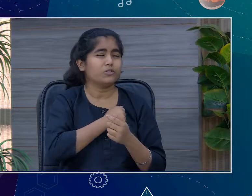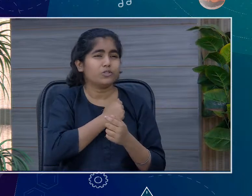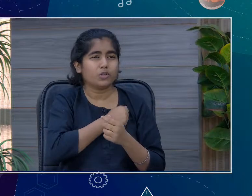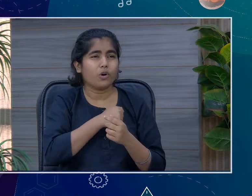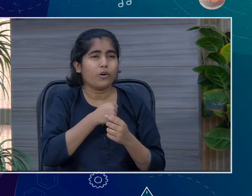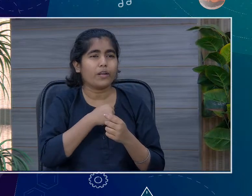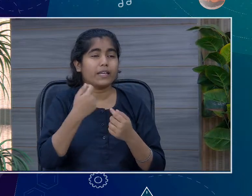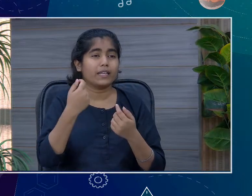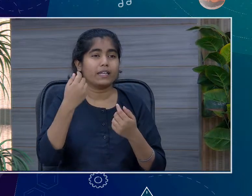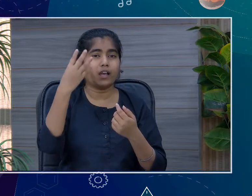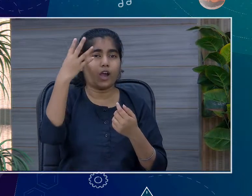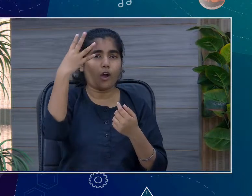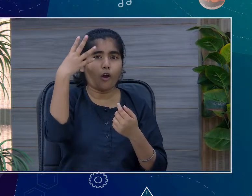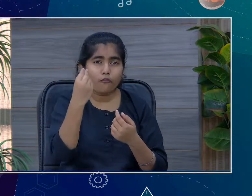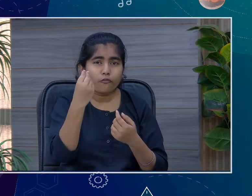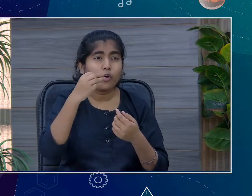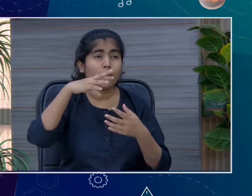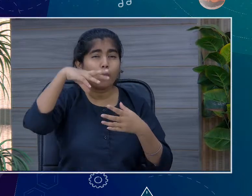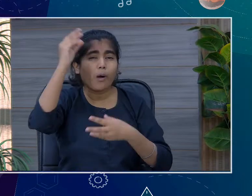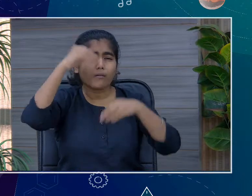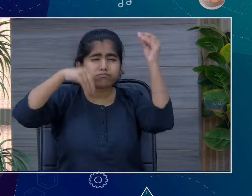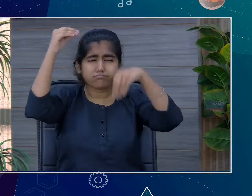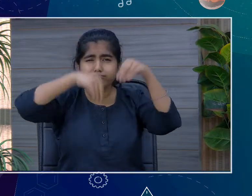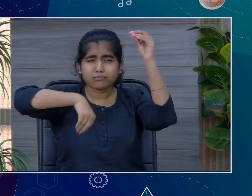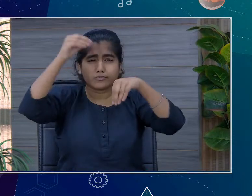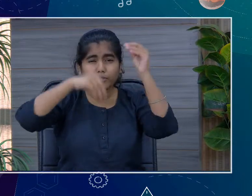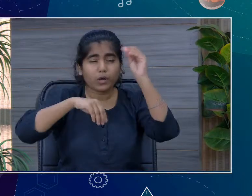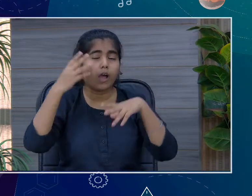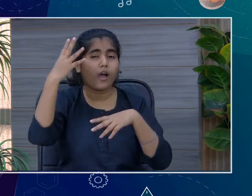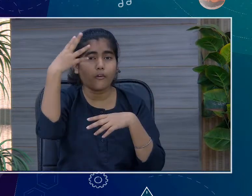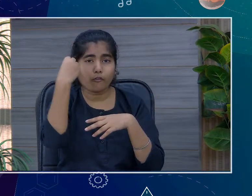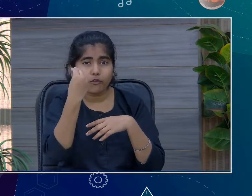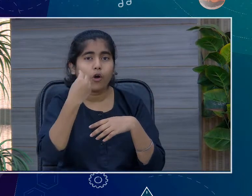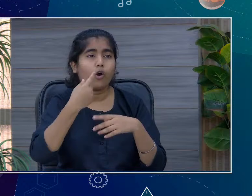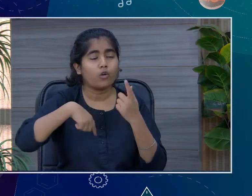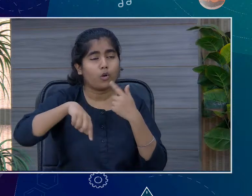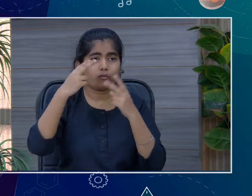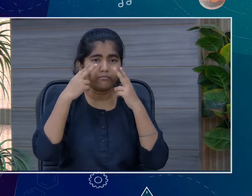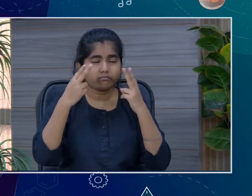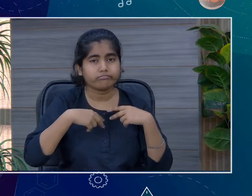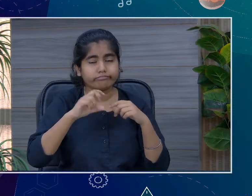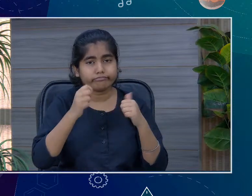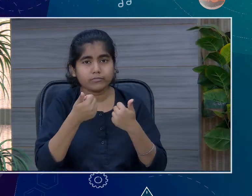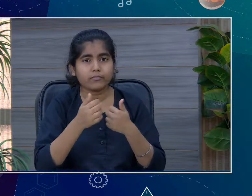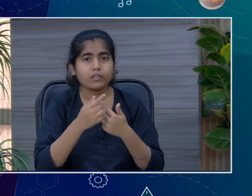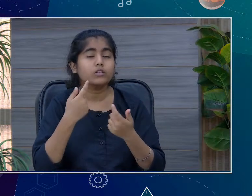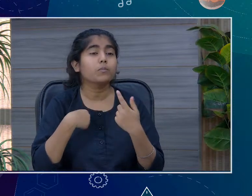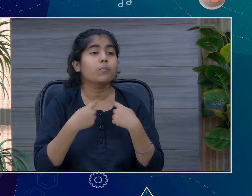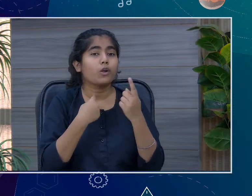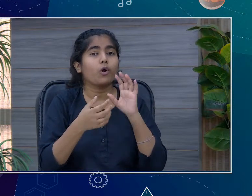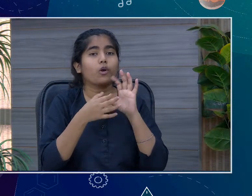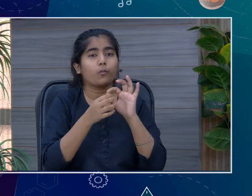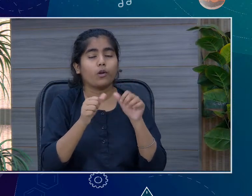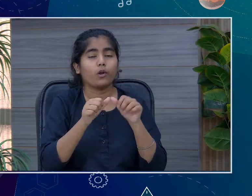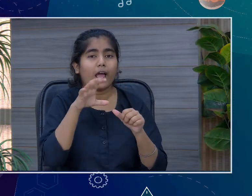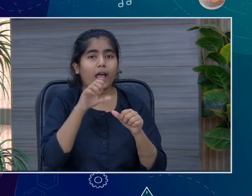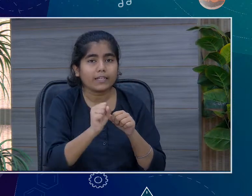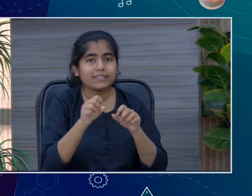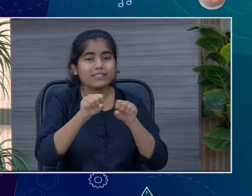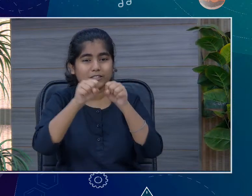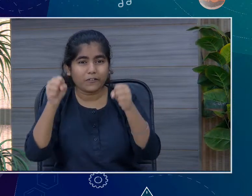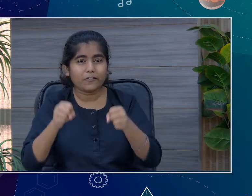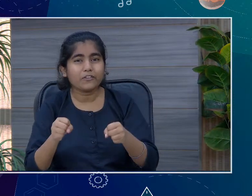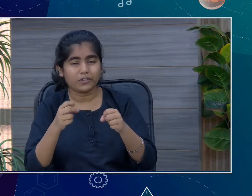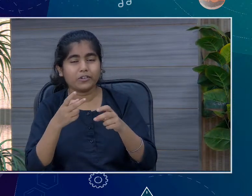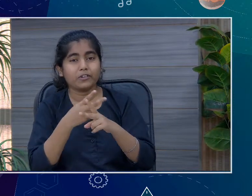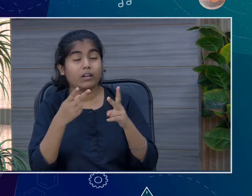off because it's raining heavily here. I No hope problem, you can that's fine. hear me now. So I was talking about access to curricular material is